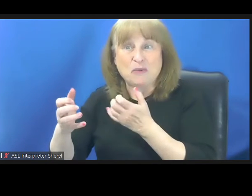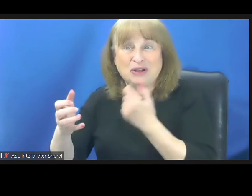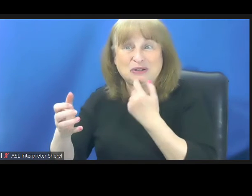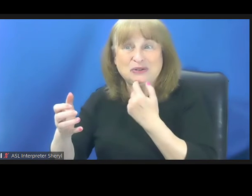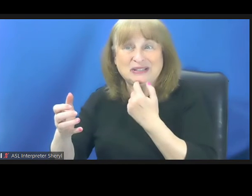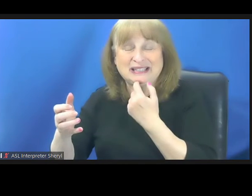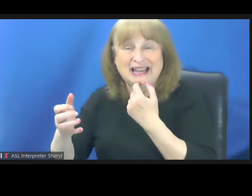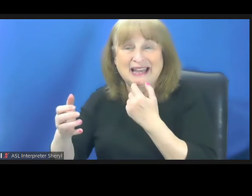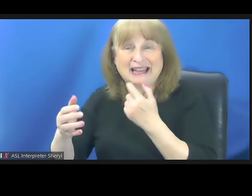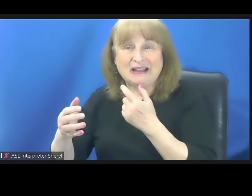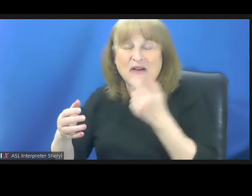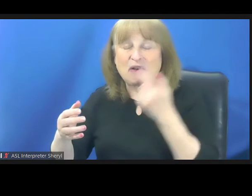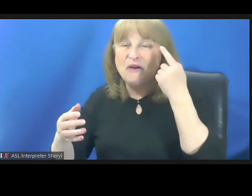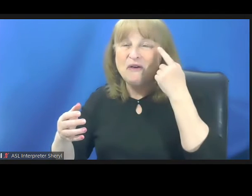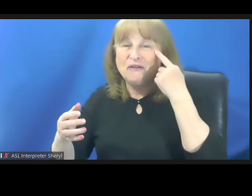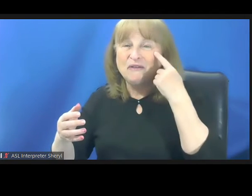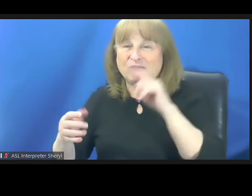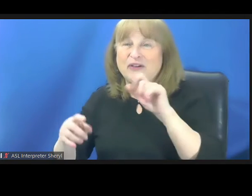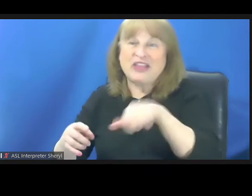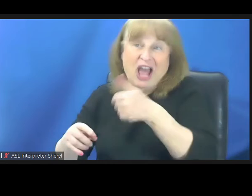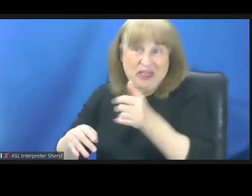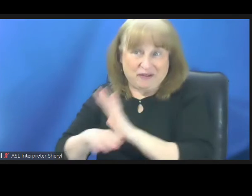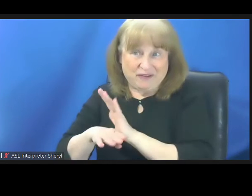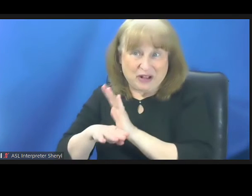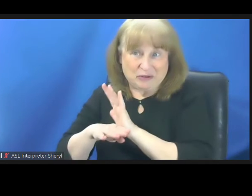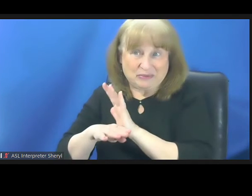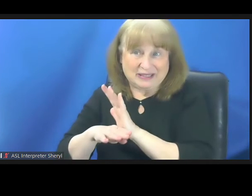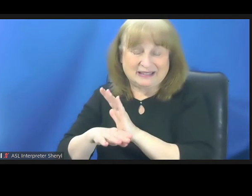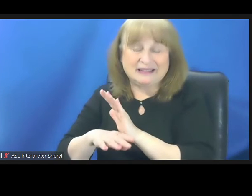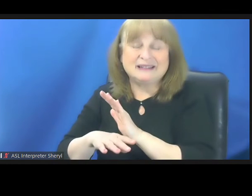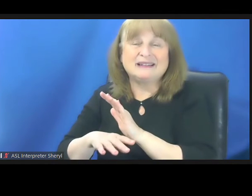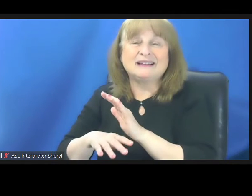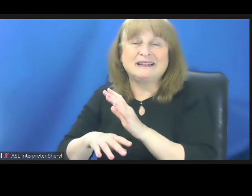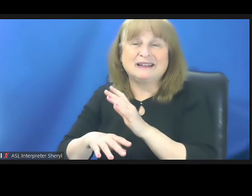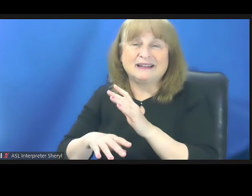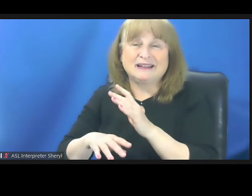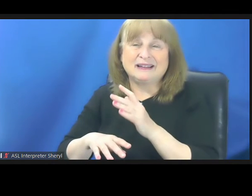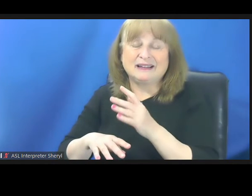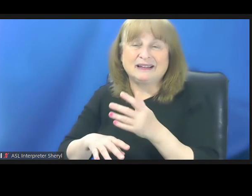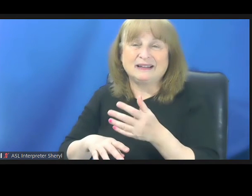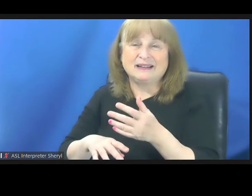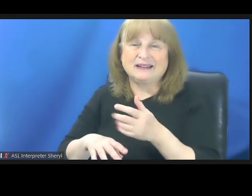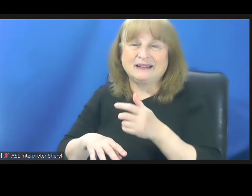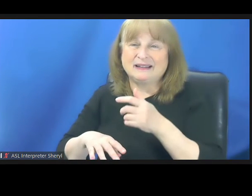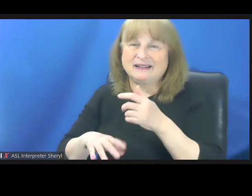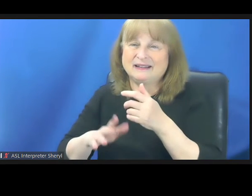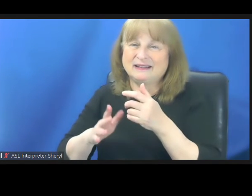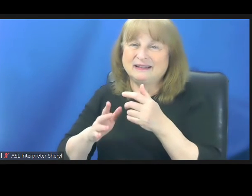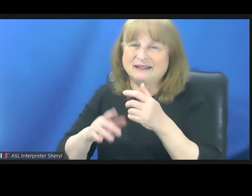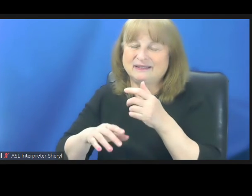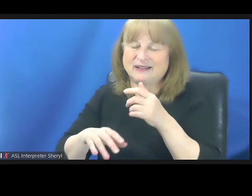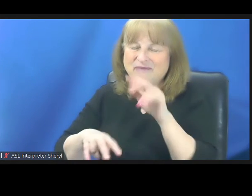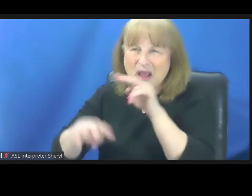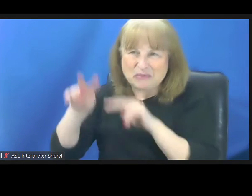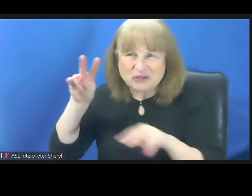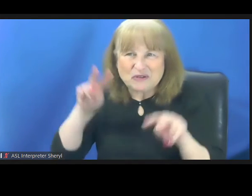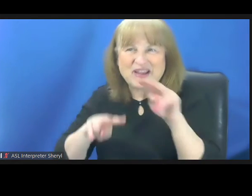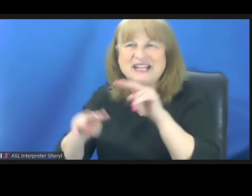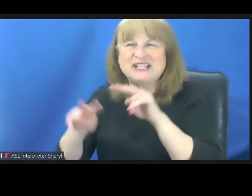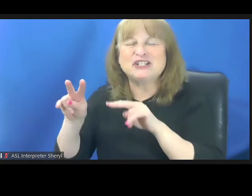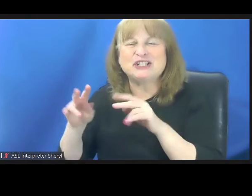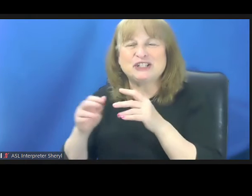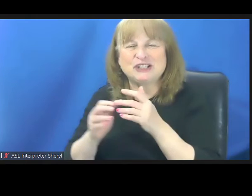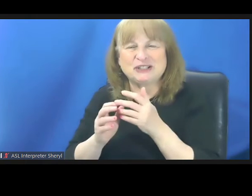that adding on behalf of the other films and also following up Pam's observations that